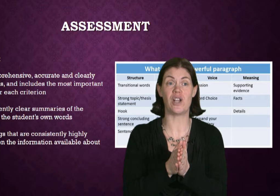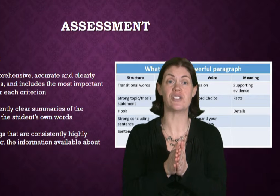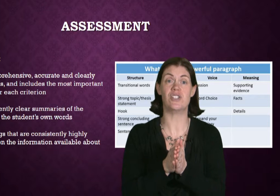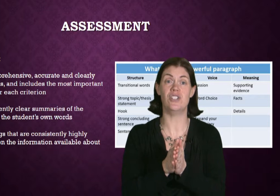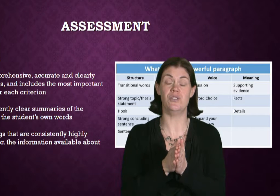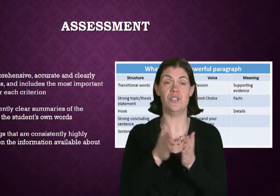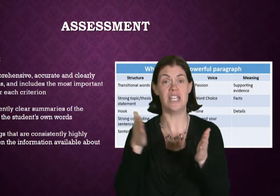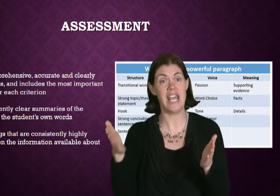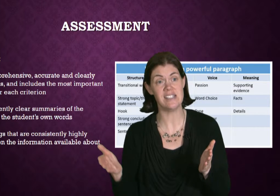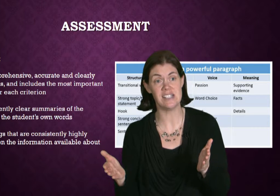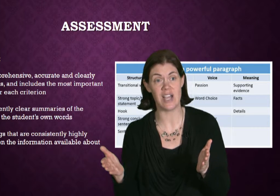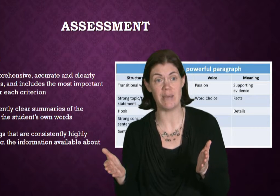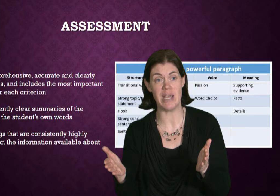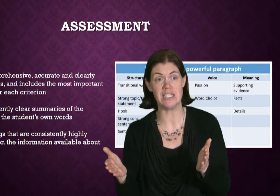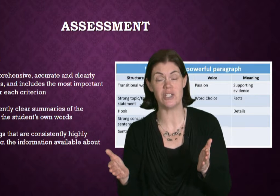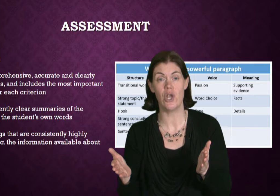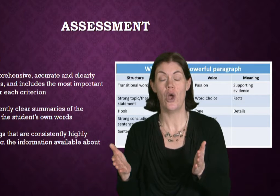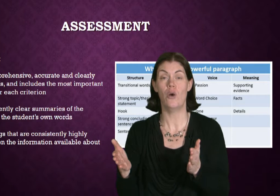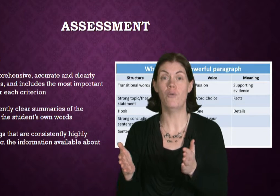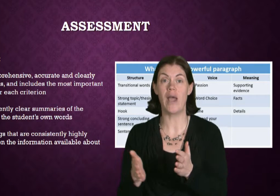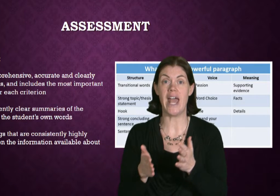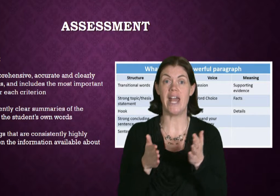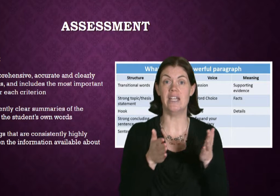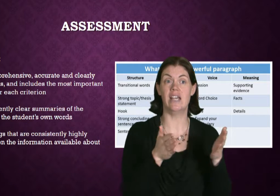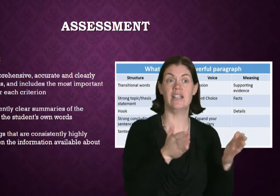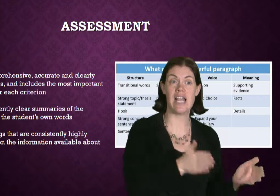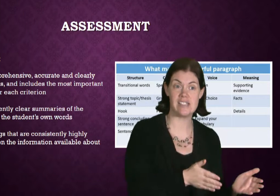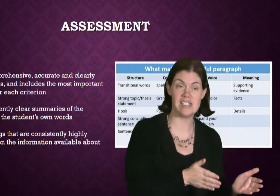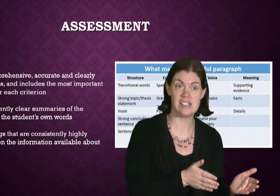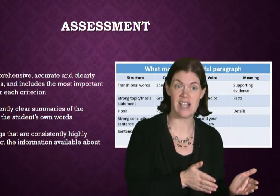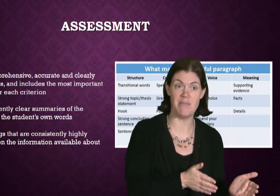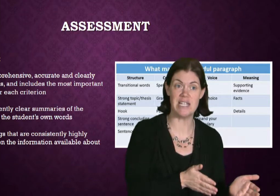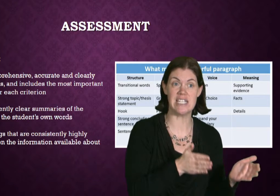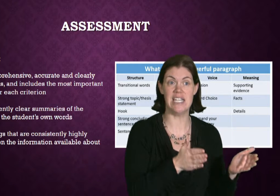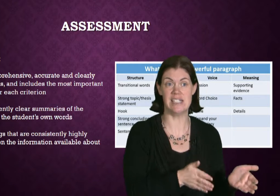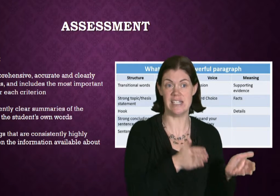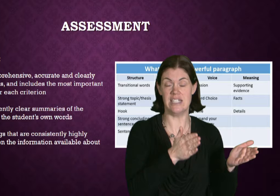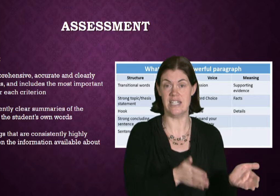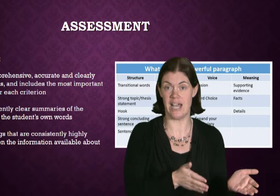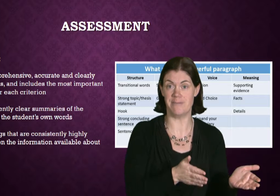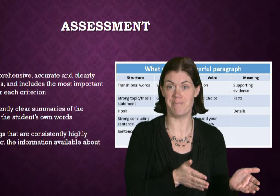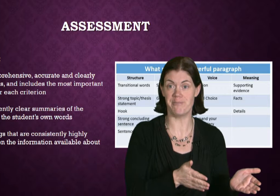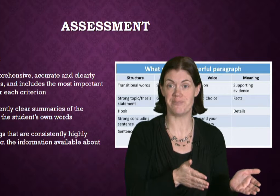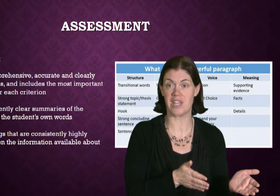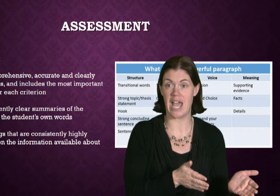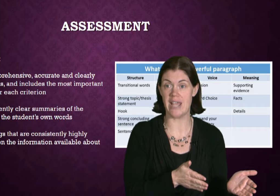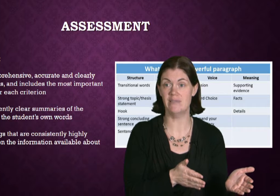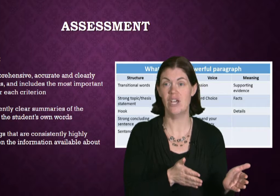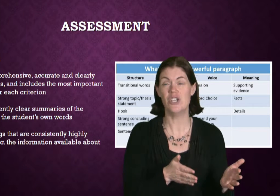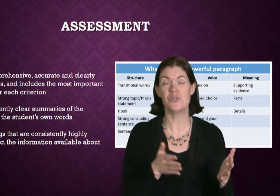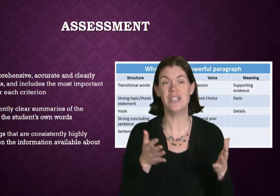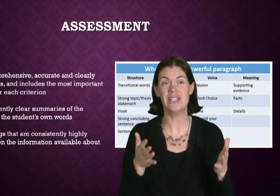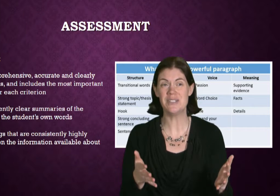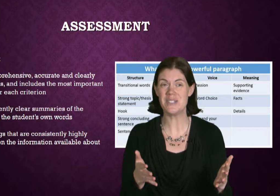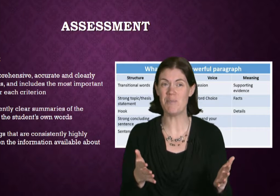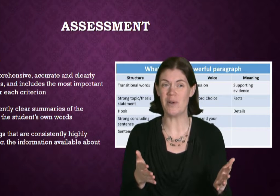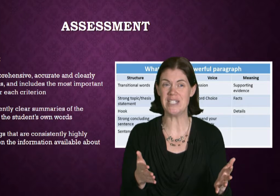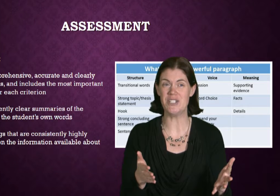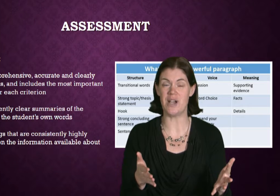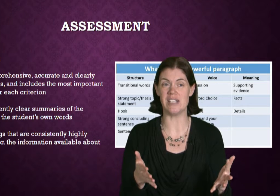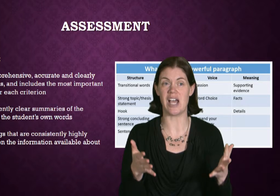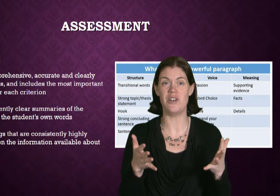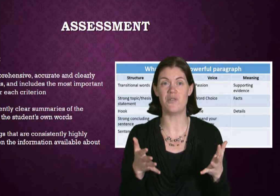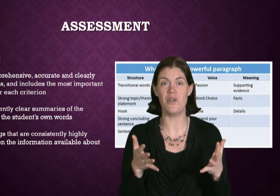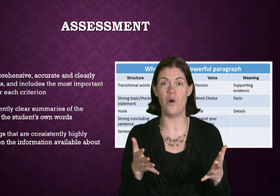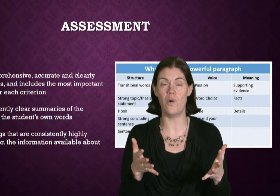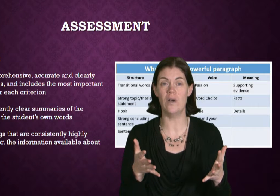hard for us to do today's assignment when last day's assignment isn't done, okay? So a little disappointed,